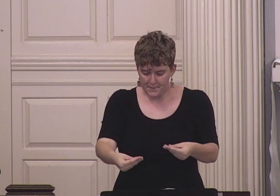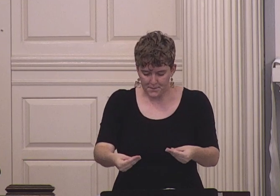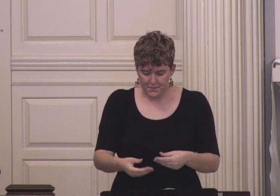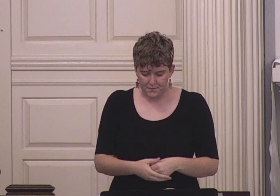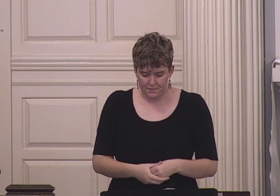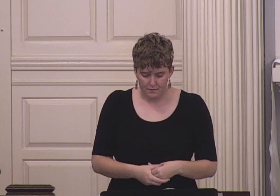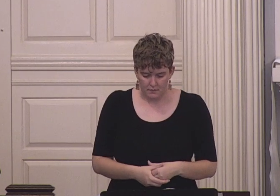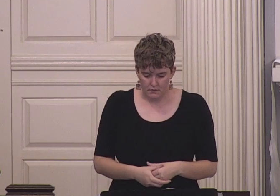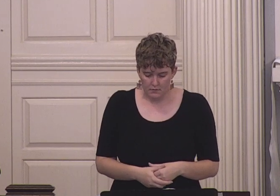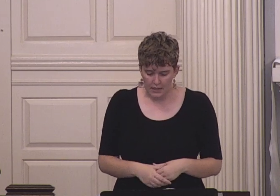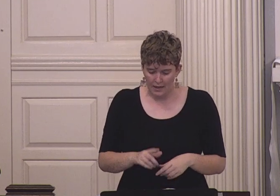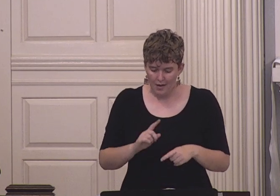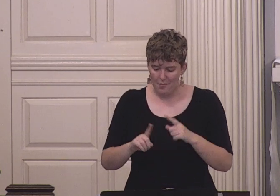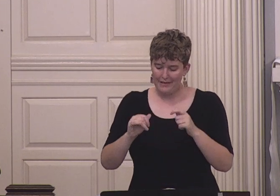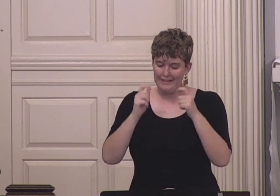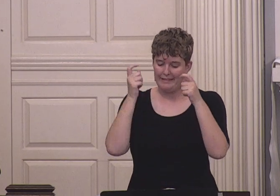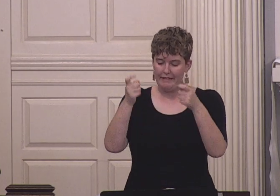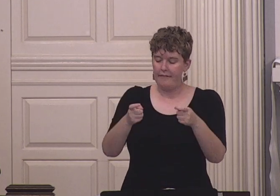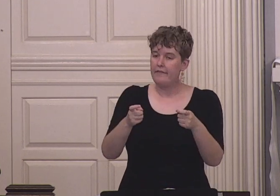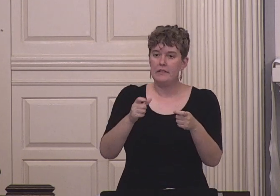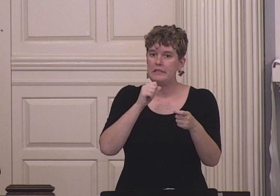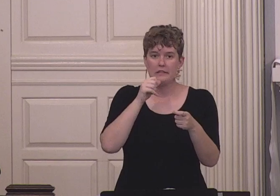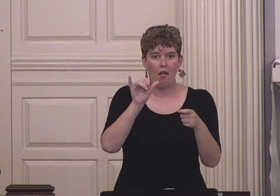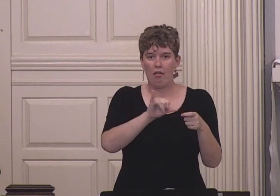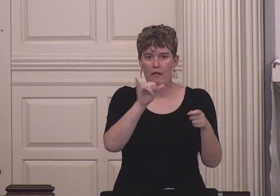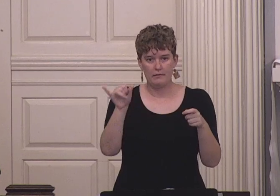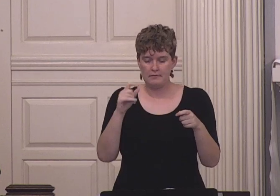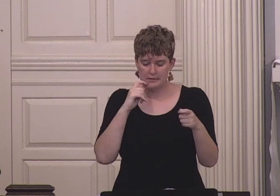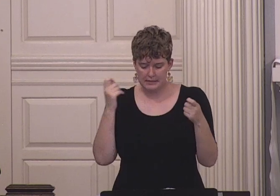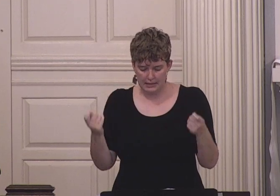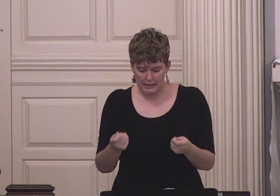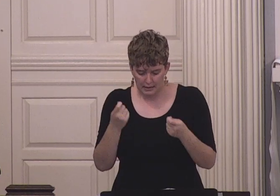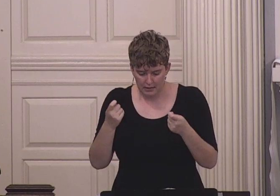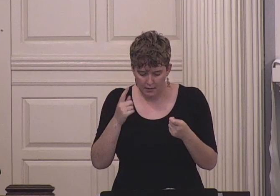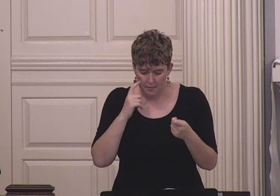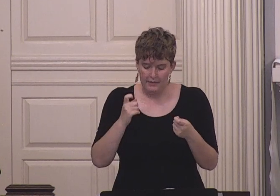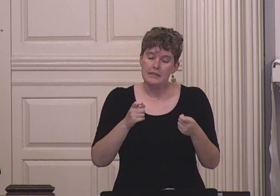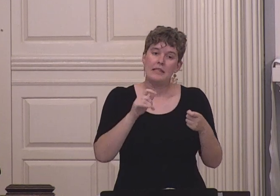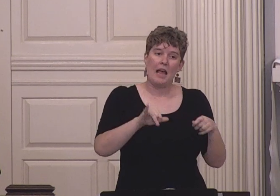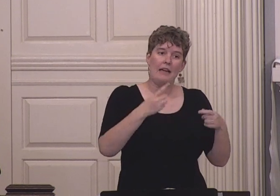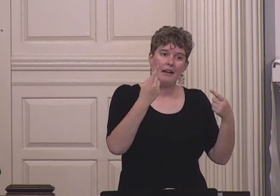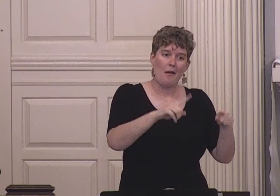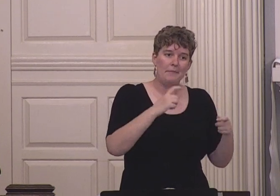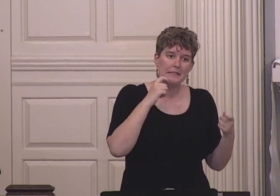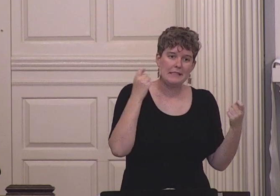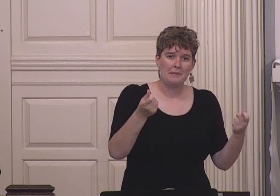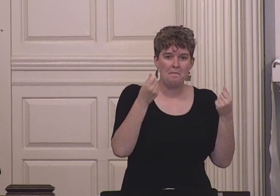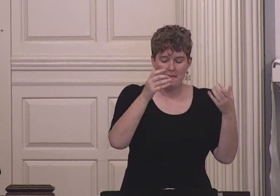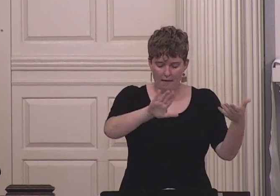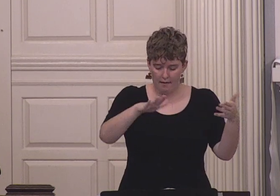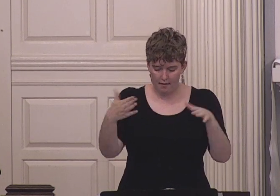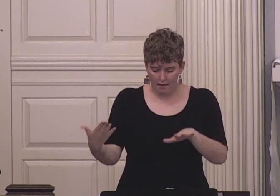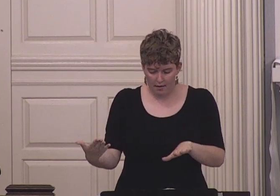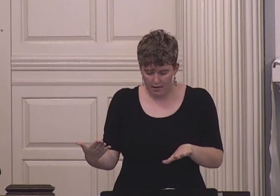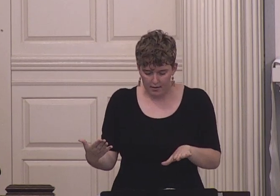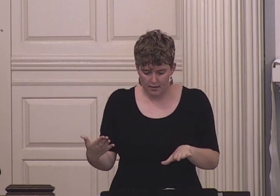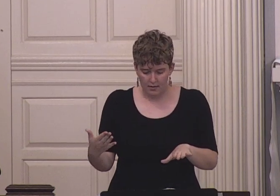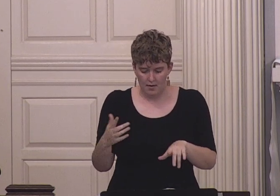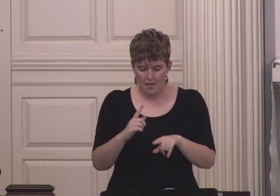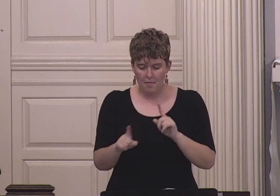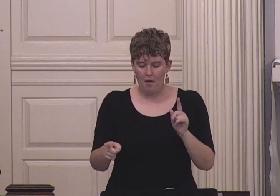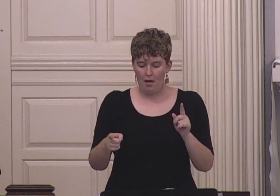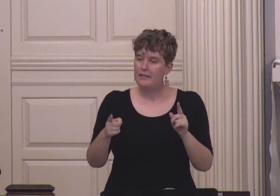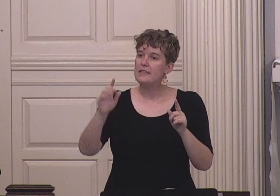the one, the many died, how much more did the grace of God and the gracious gift of the one man, Jesus